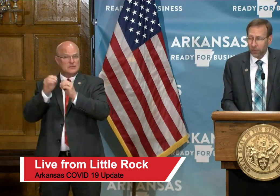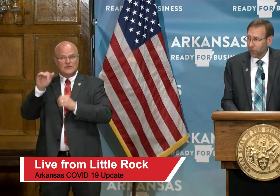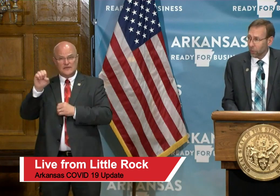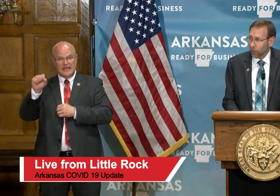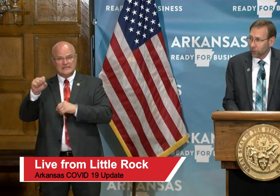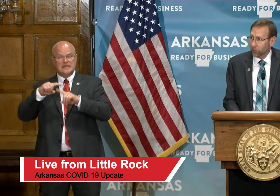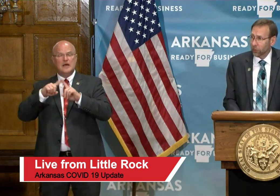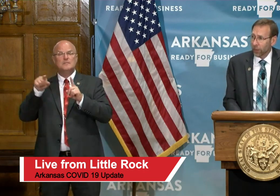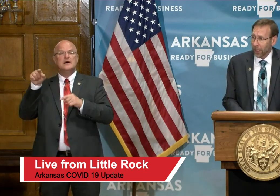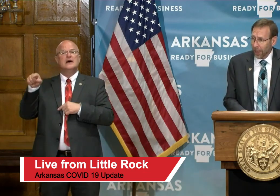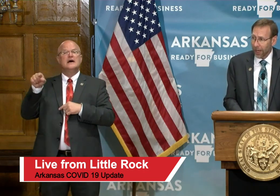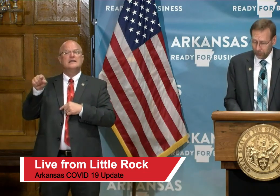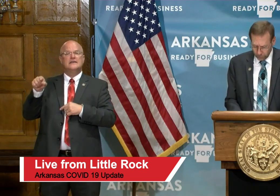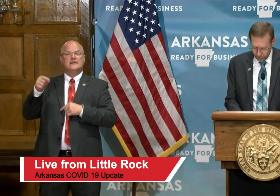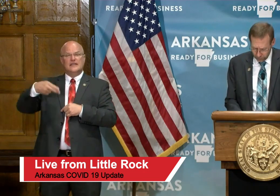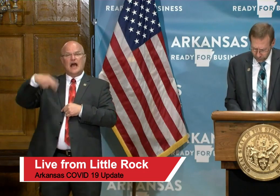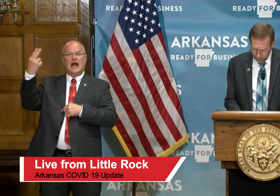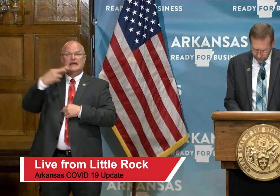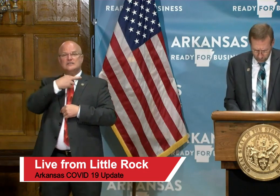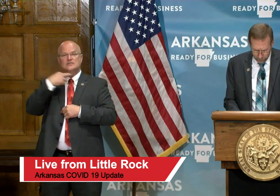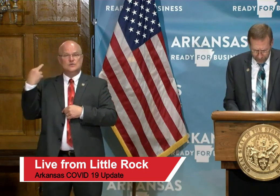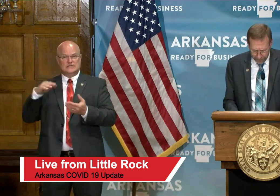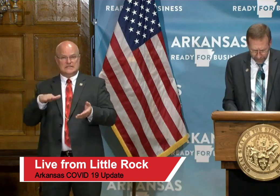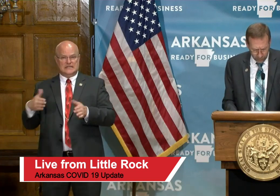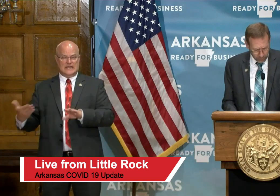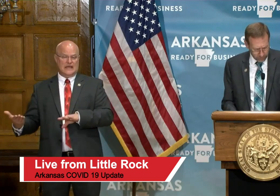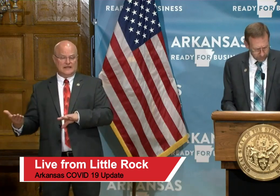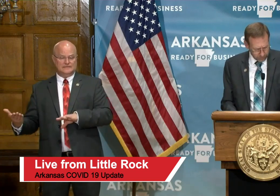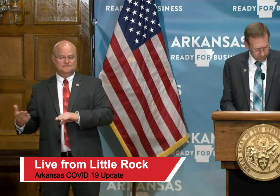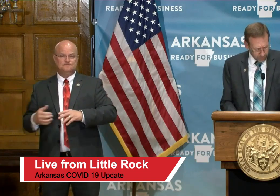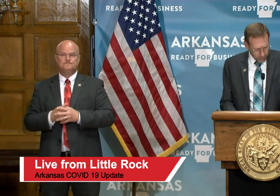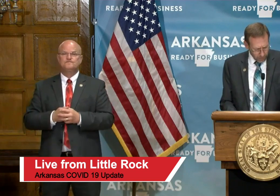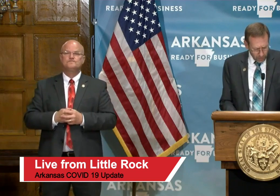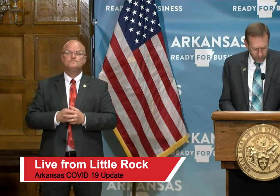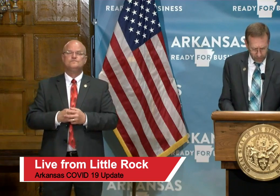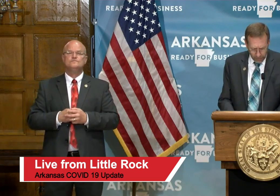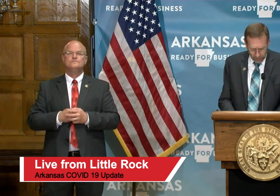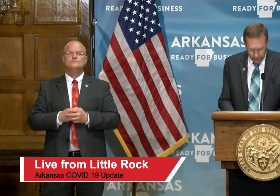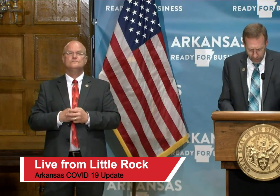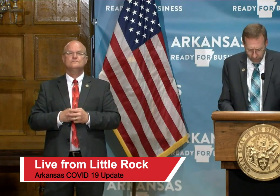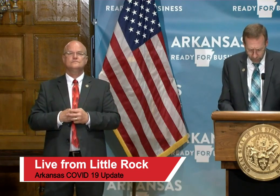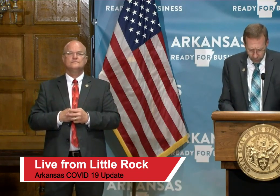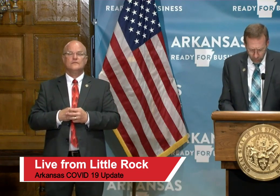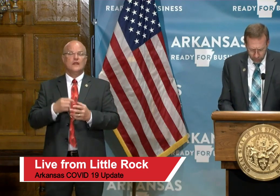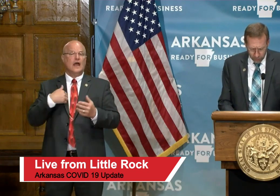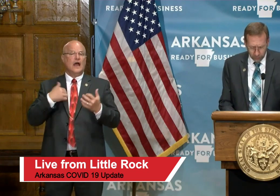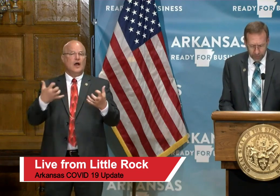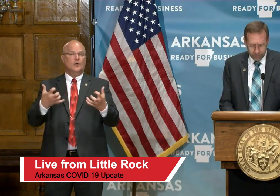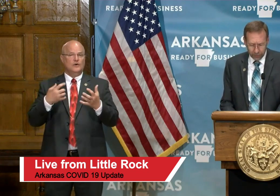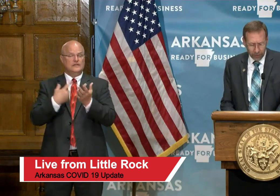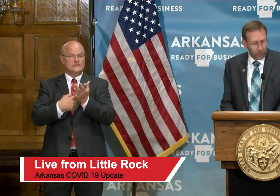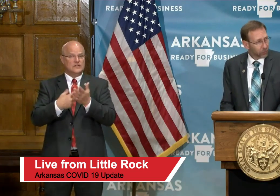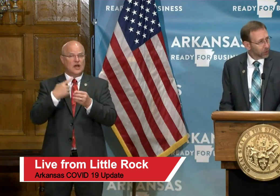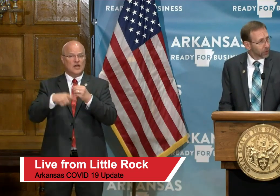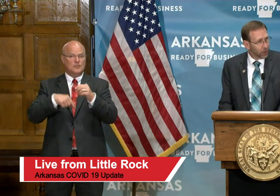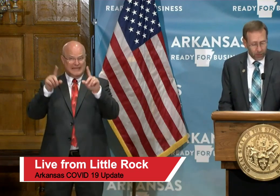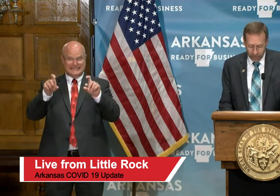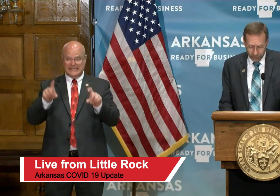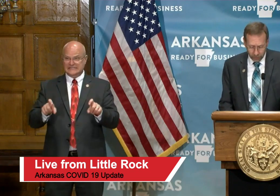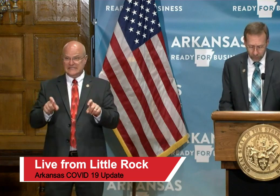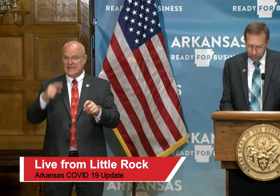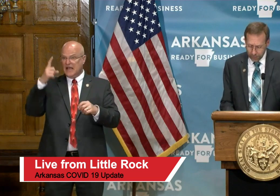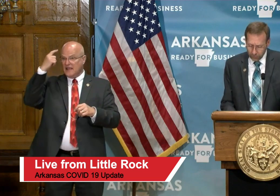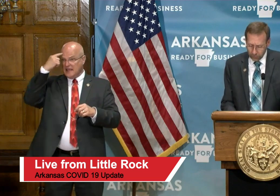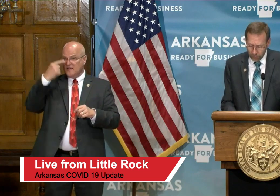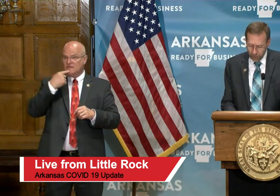cases, but they're the ones at highest risk for a bad outcome. I want to talk a little bit about testing.